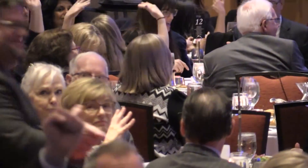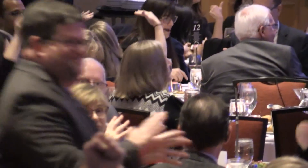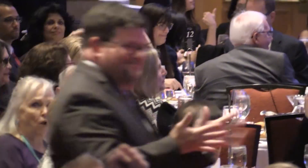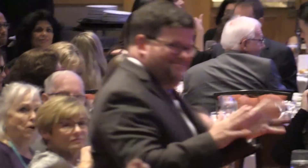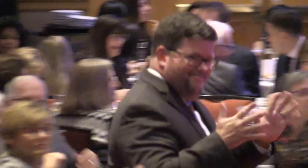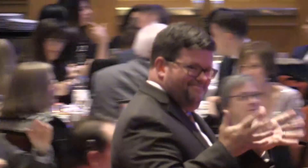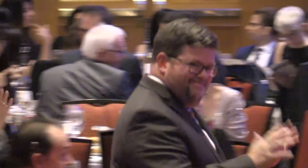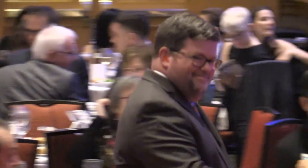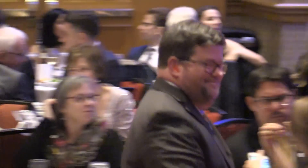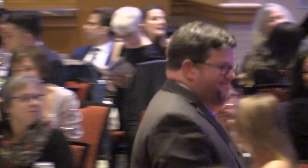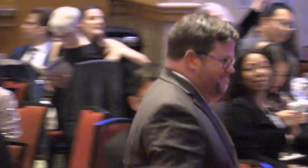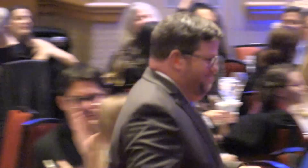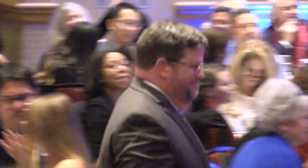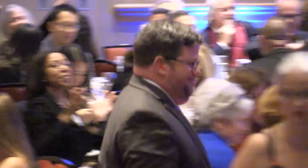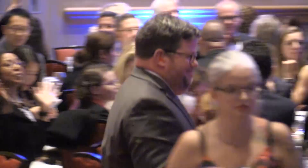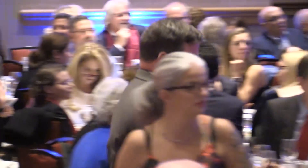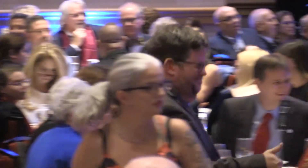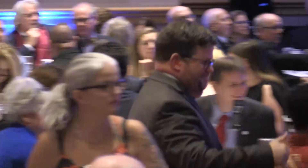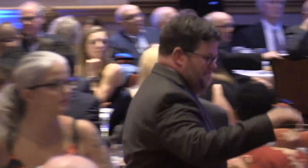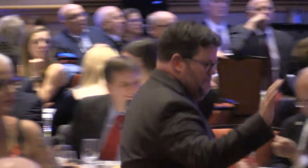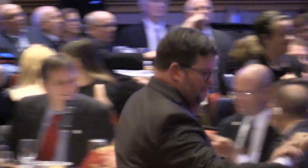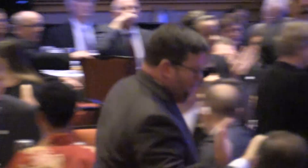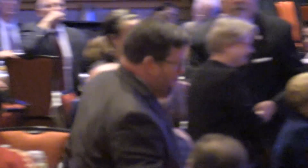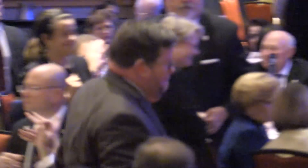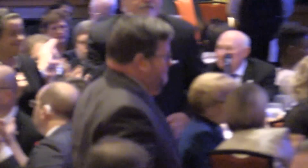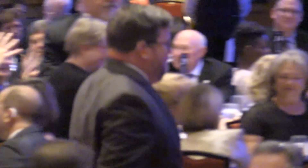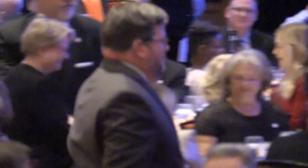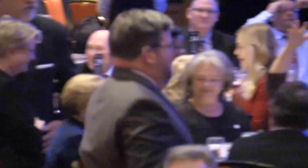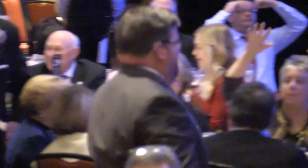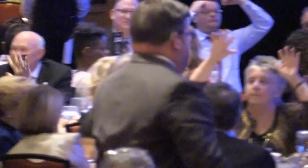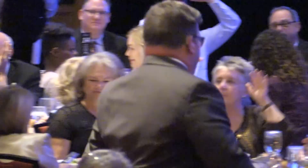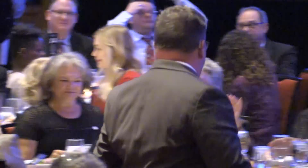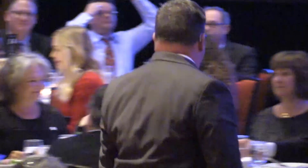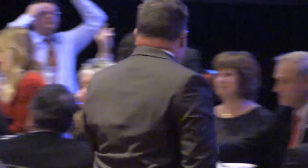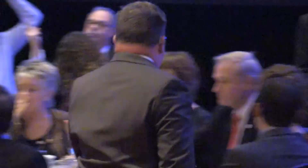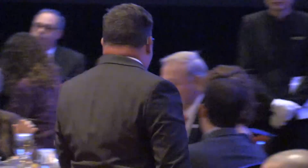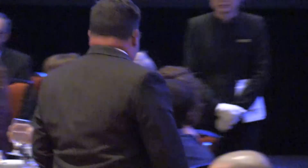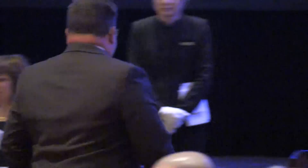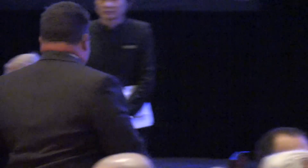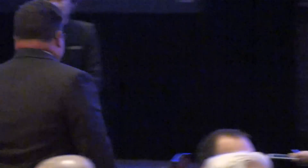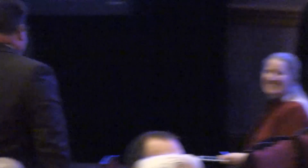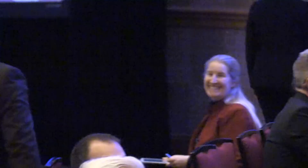Lisa Bothwell. And Taylor Mayer.